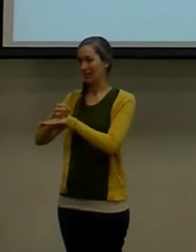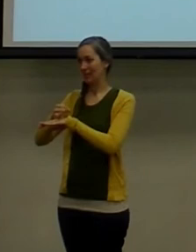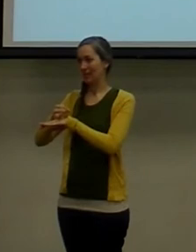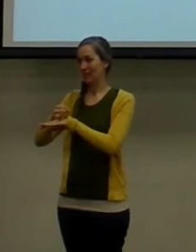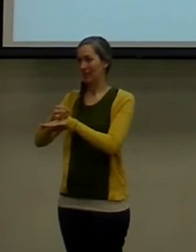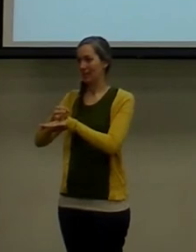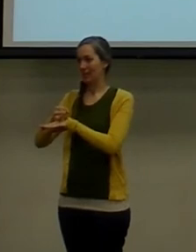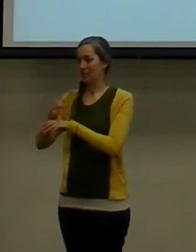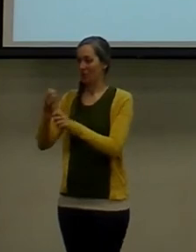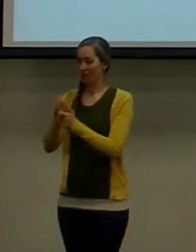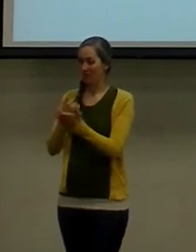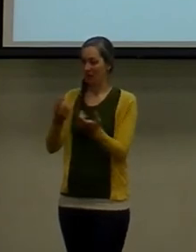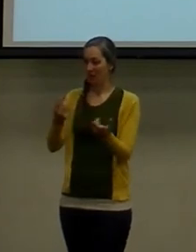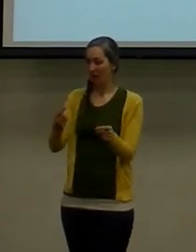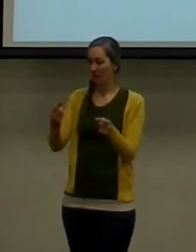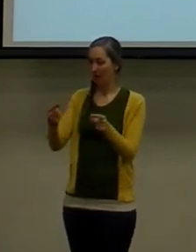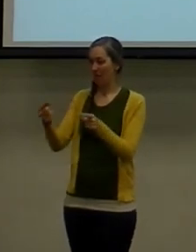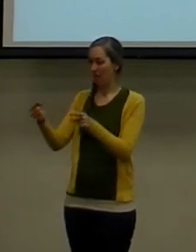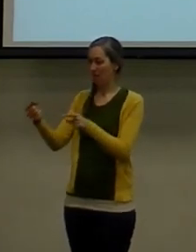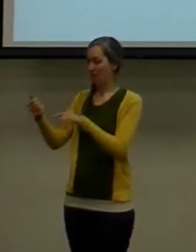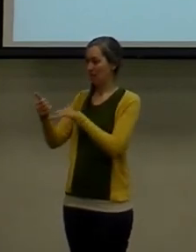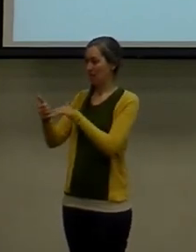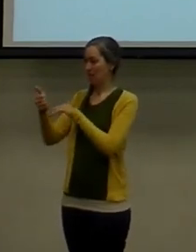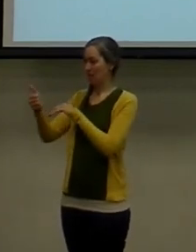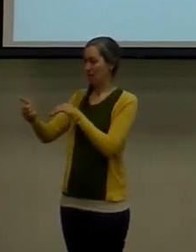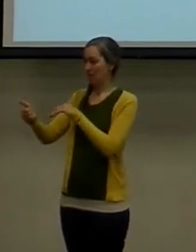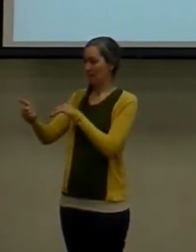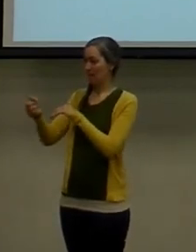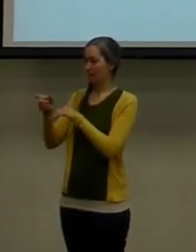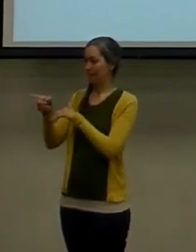about everything. And he always said, we.